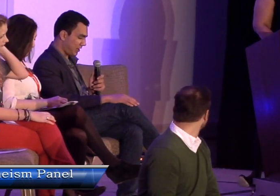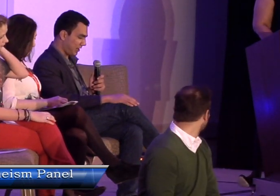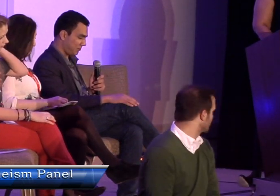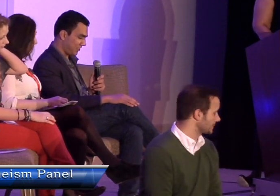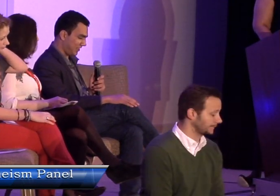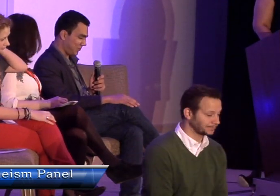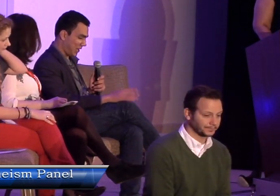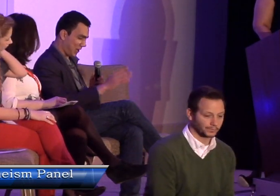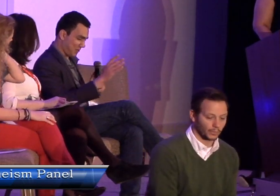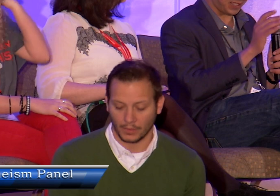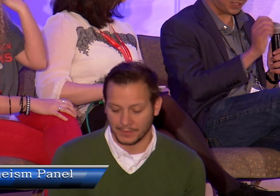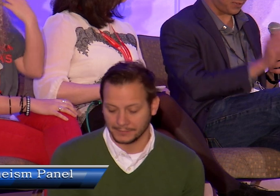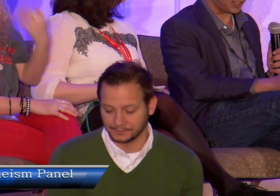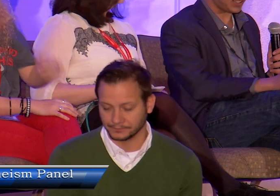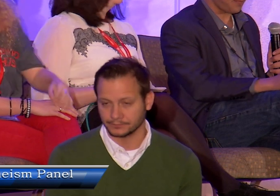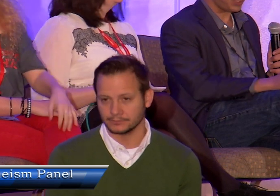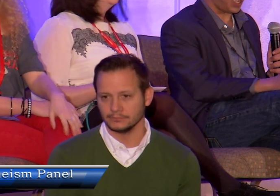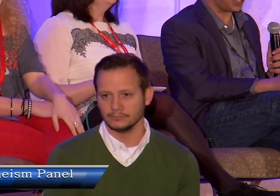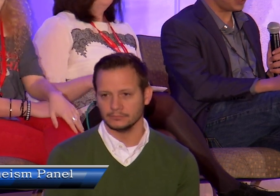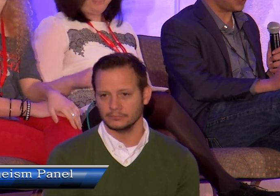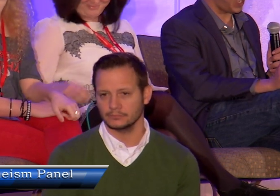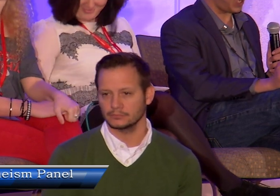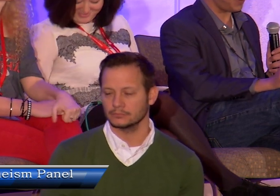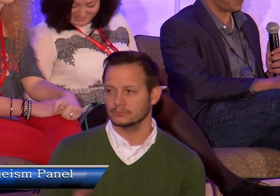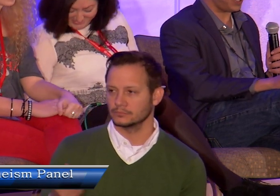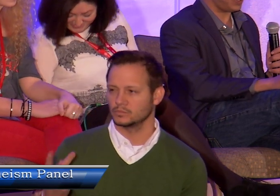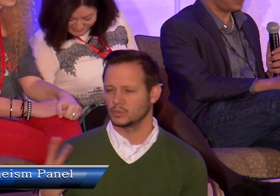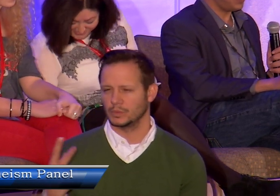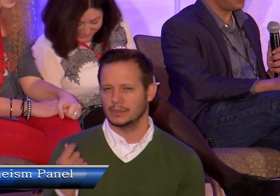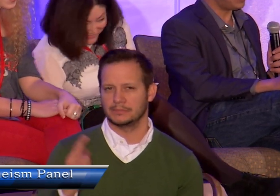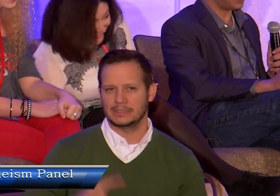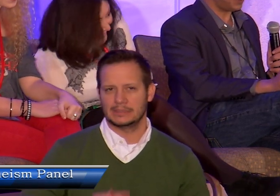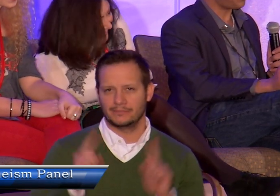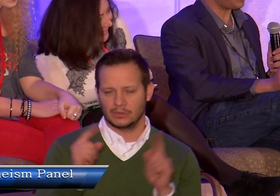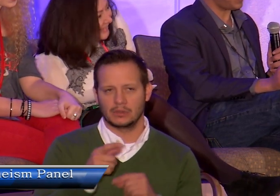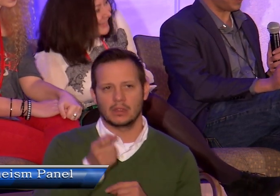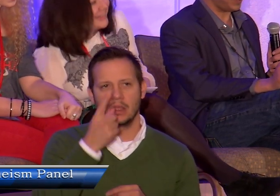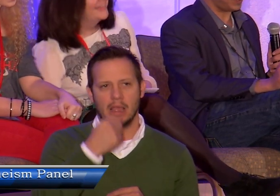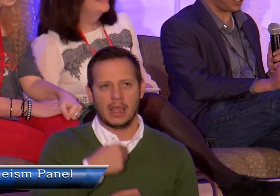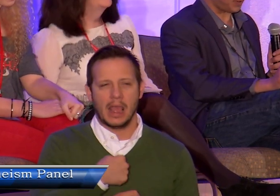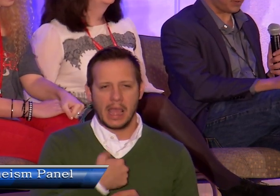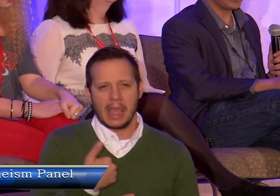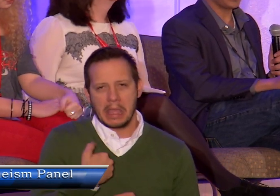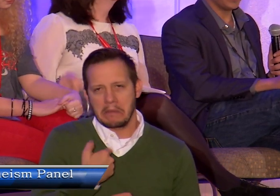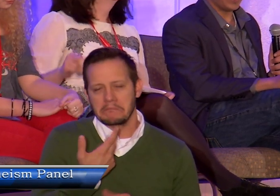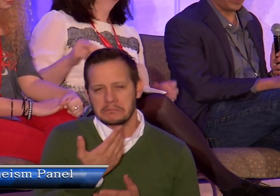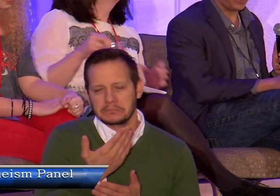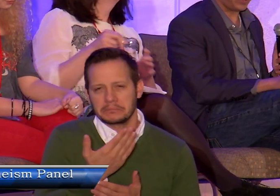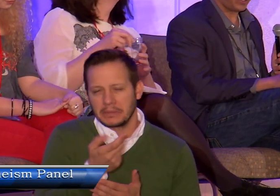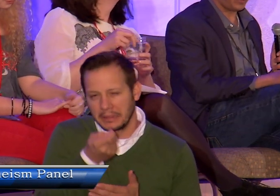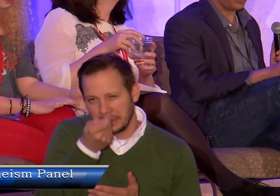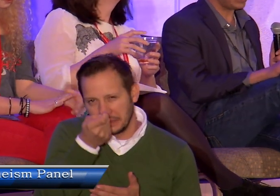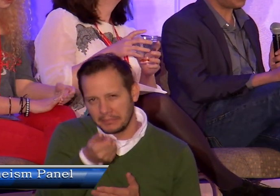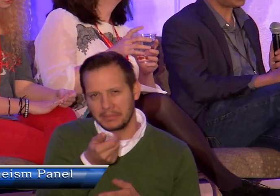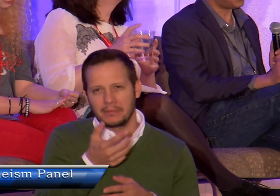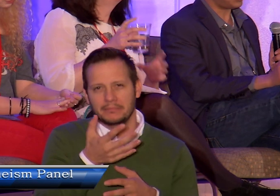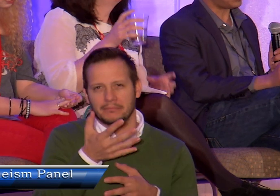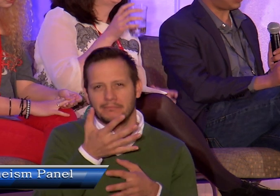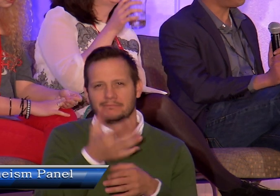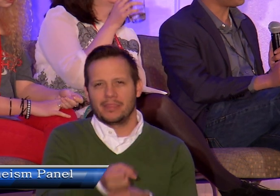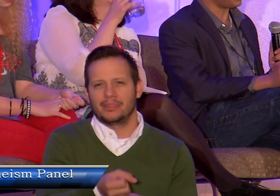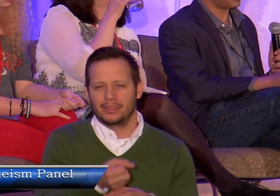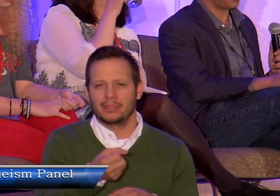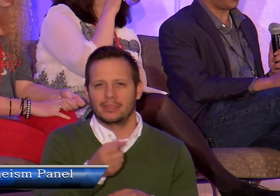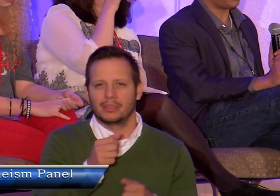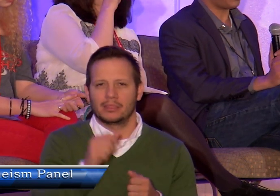Unlike Maryam, we have this difference. I do have little faith in government, especially because